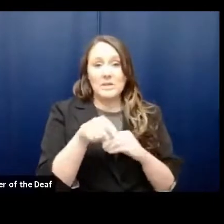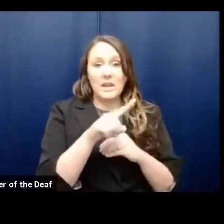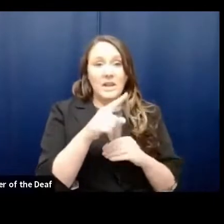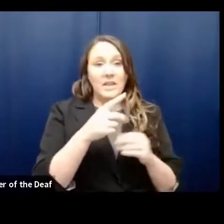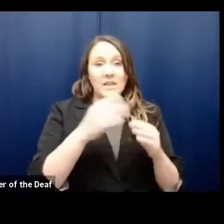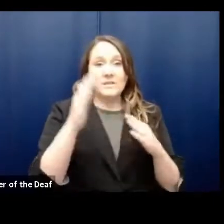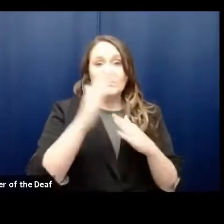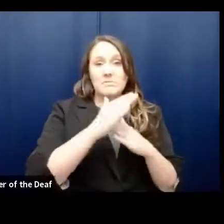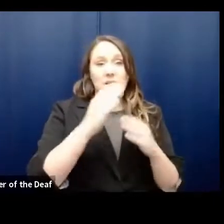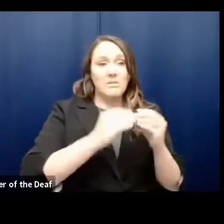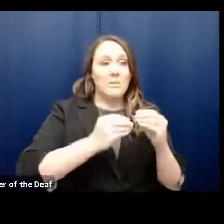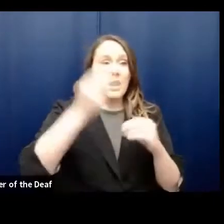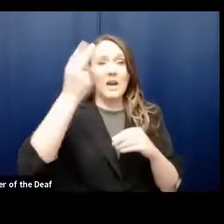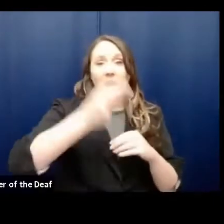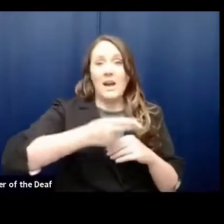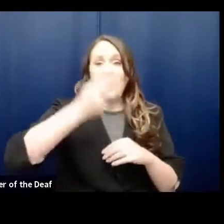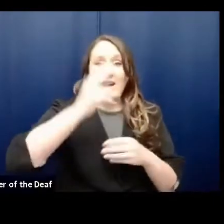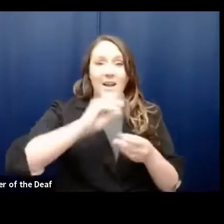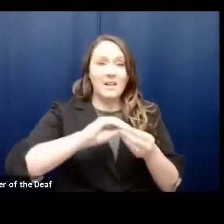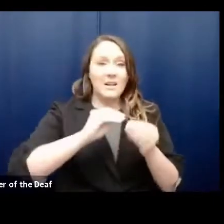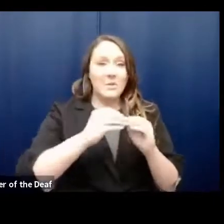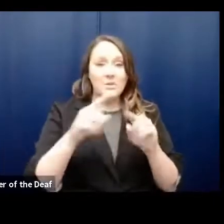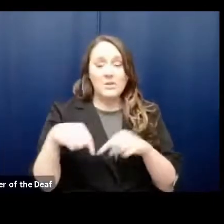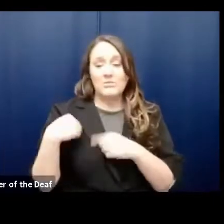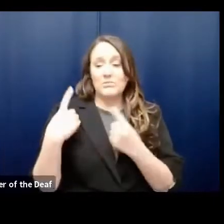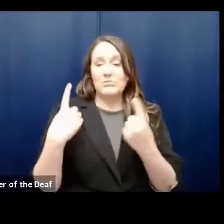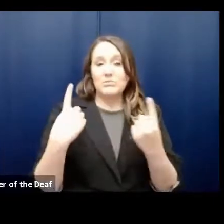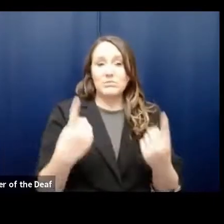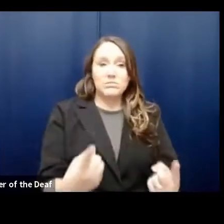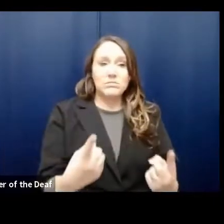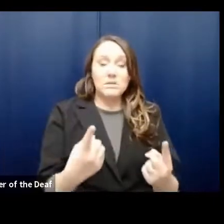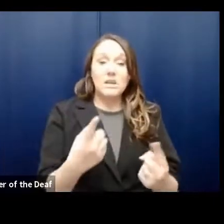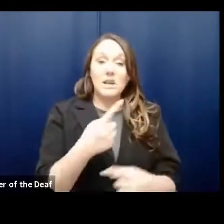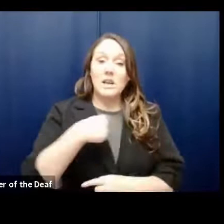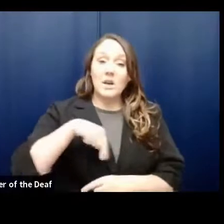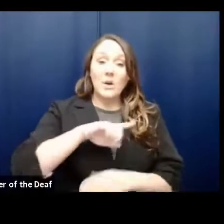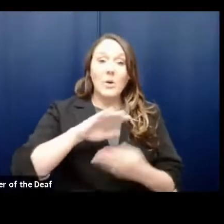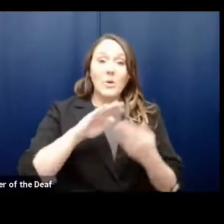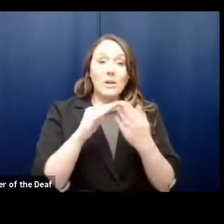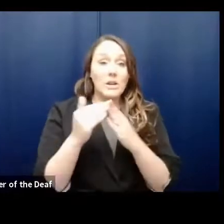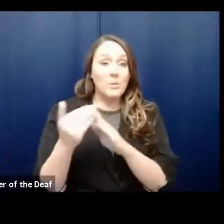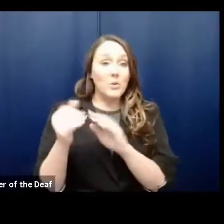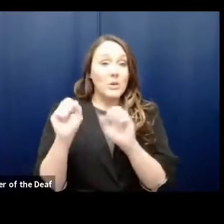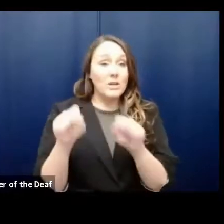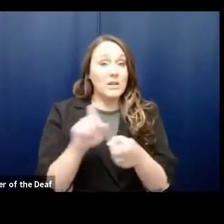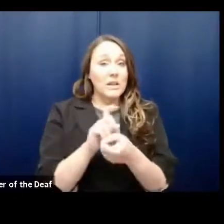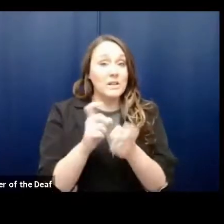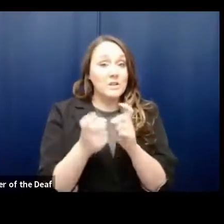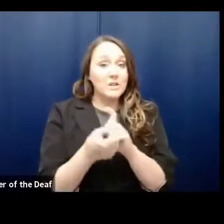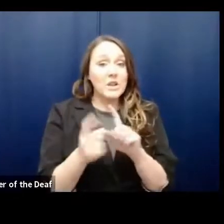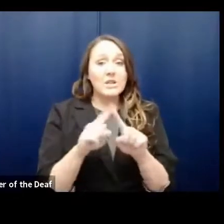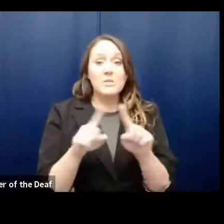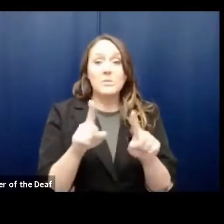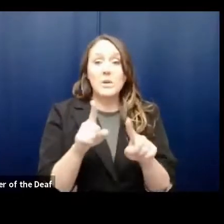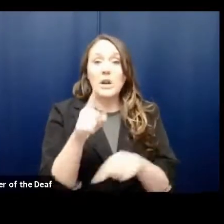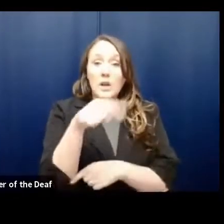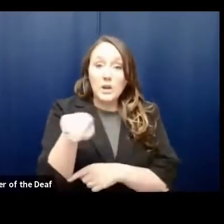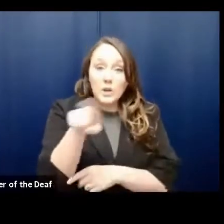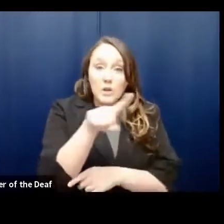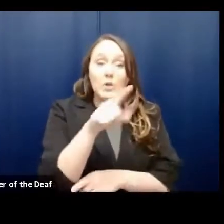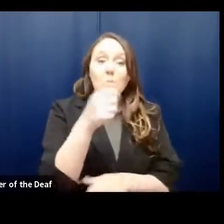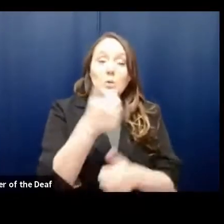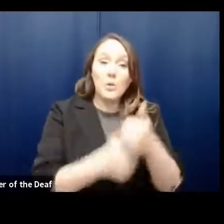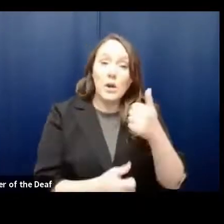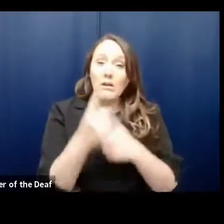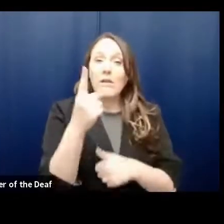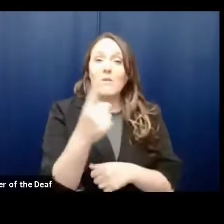in Knox County this whole time. And we as a community can change that, but we have to be willing to do it. Everybody out